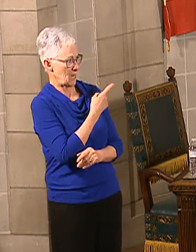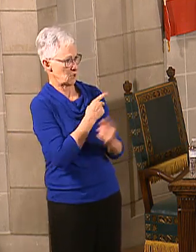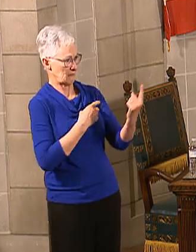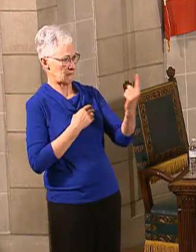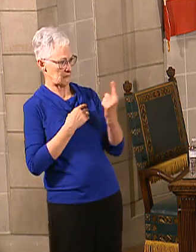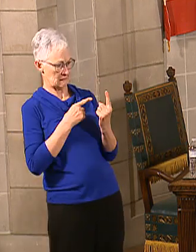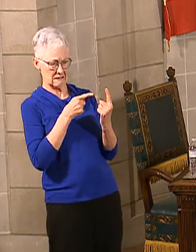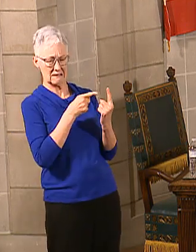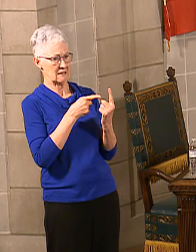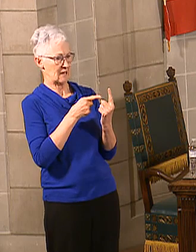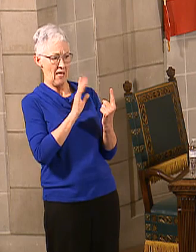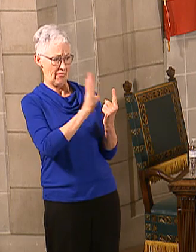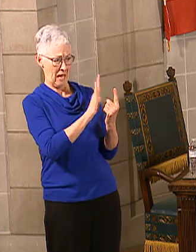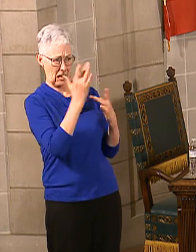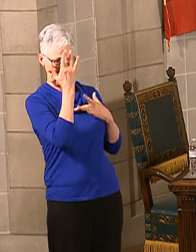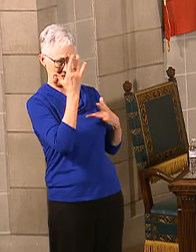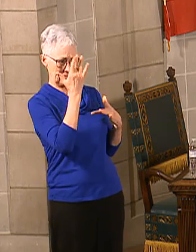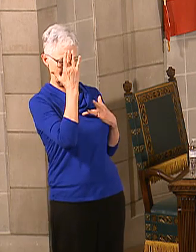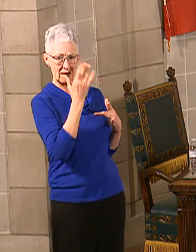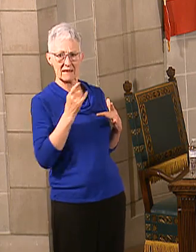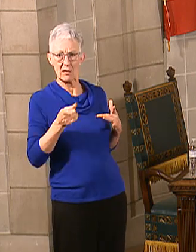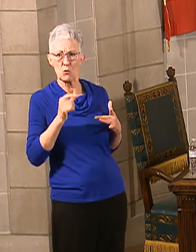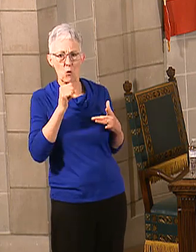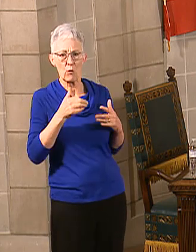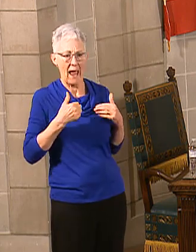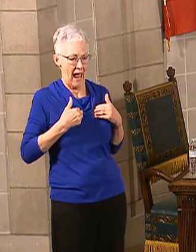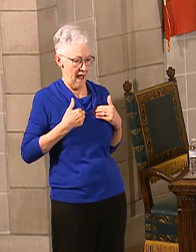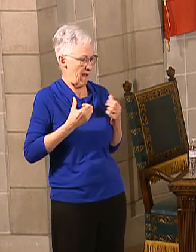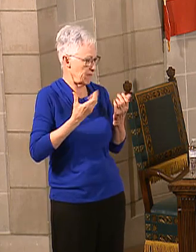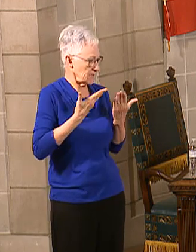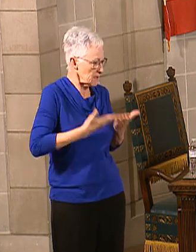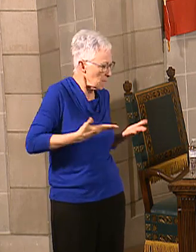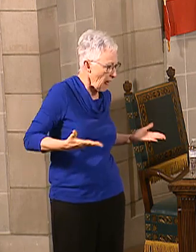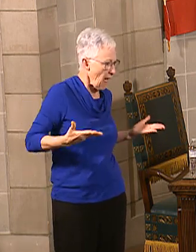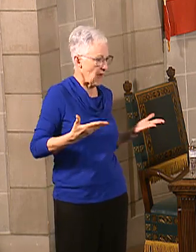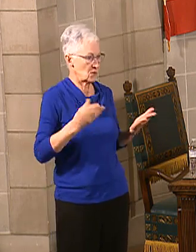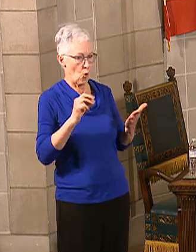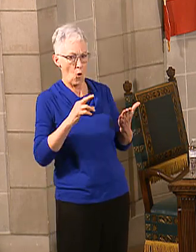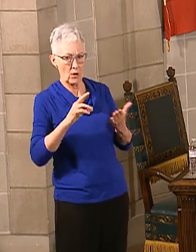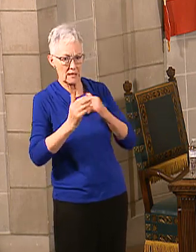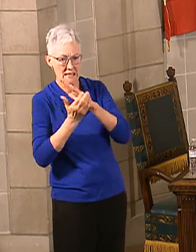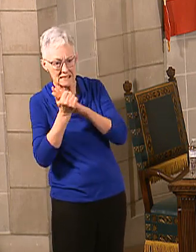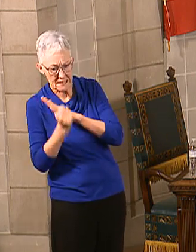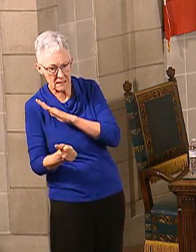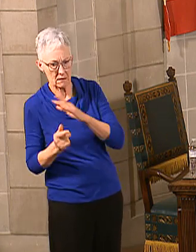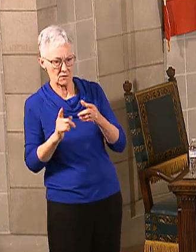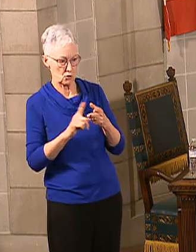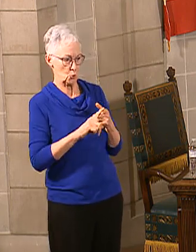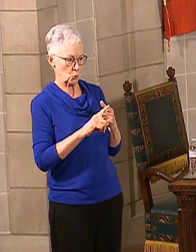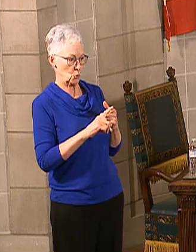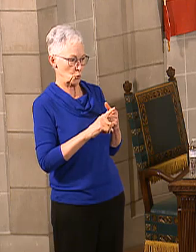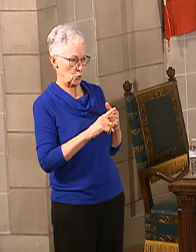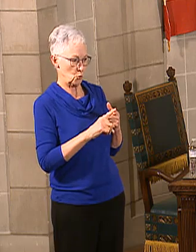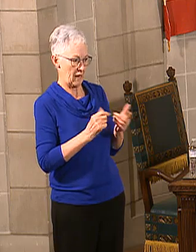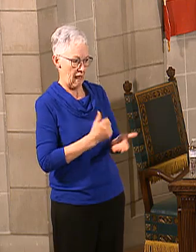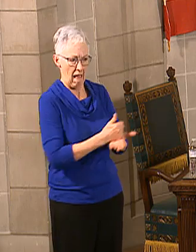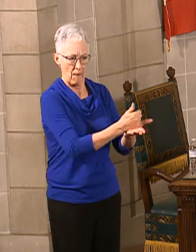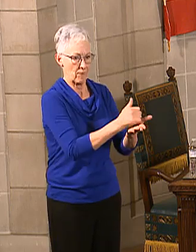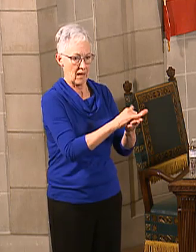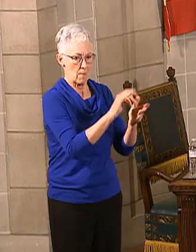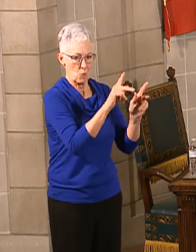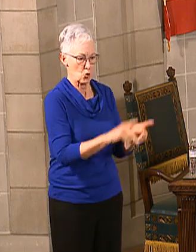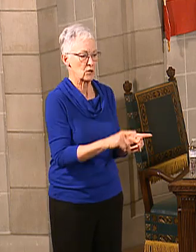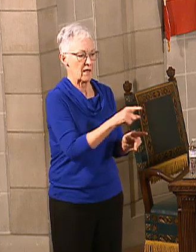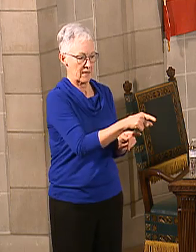handle with the folks they've got on site, they do make arrangements with other hospitals to transfer those patients to another hospital. And I expect that that